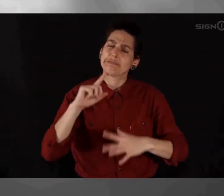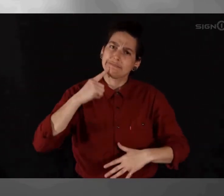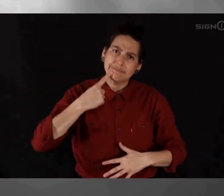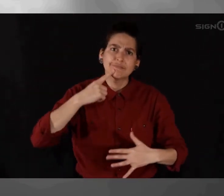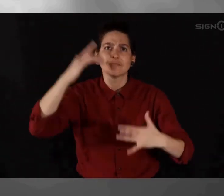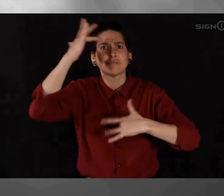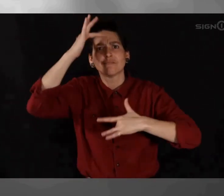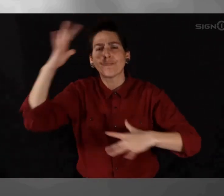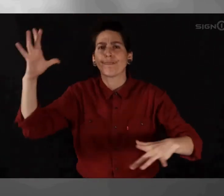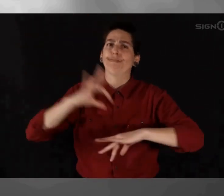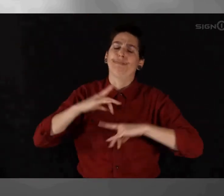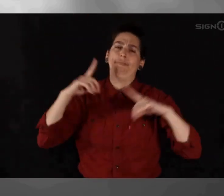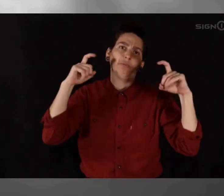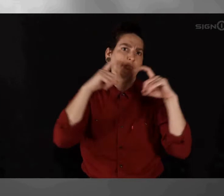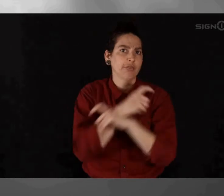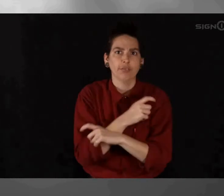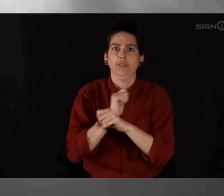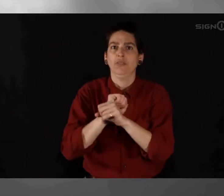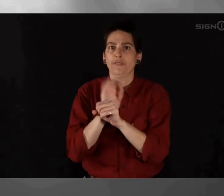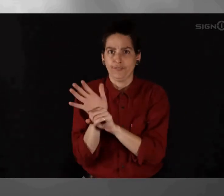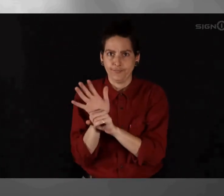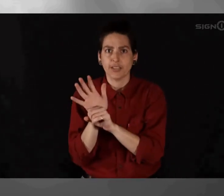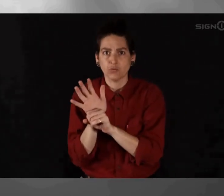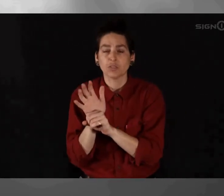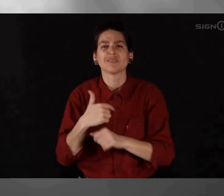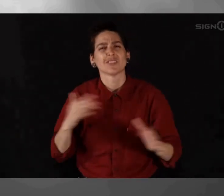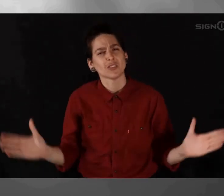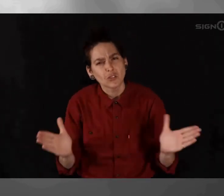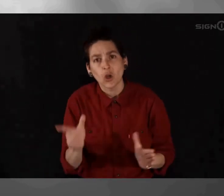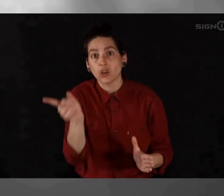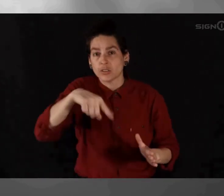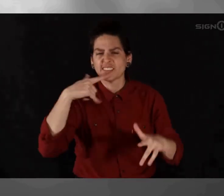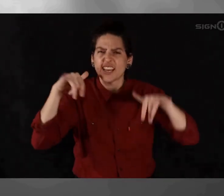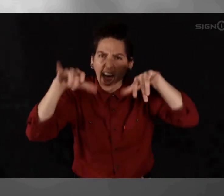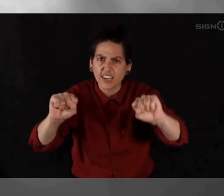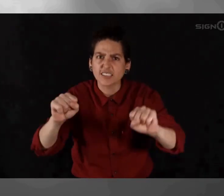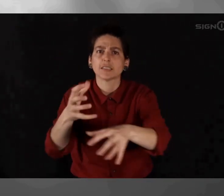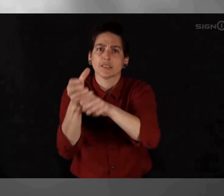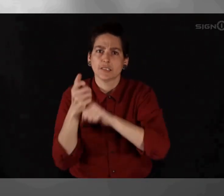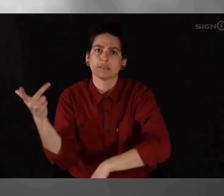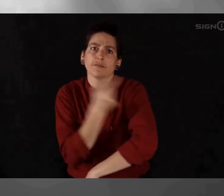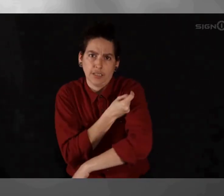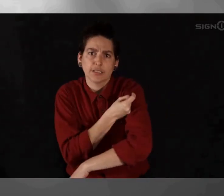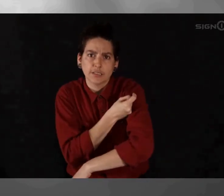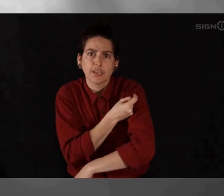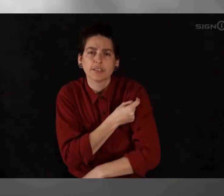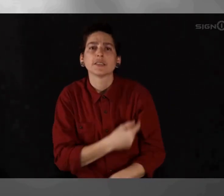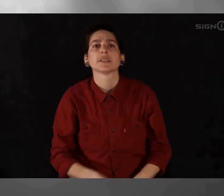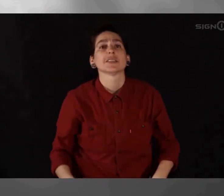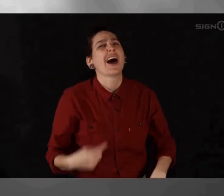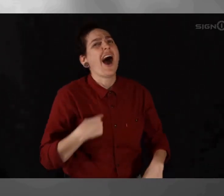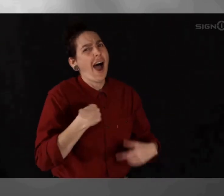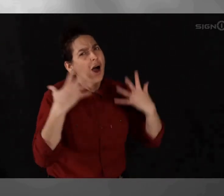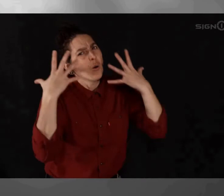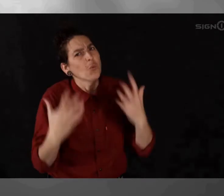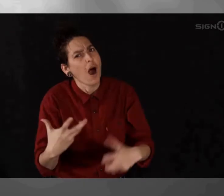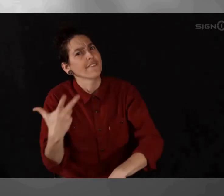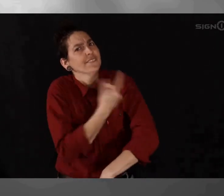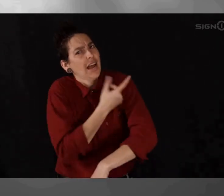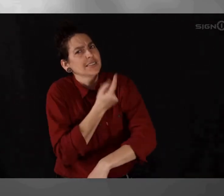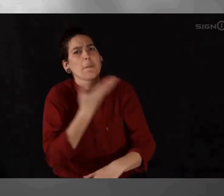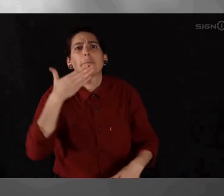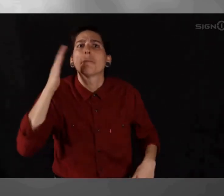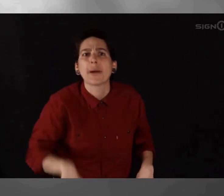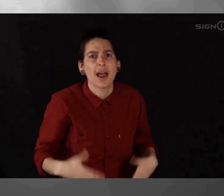to receiving it. I want to get that vaccine really bad. I really want to get it done really fast because